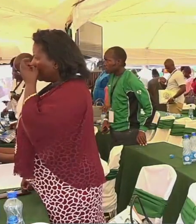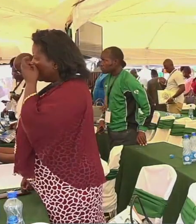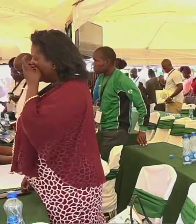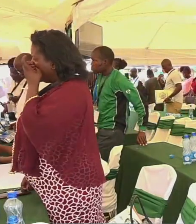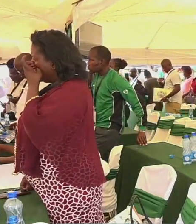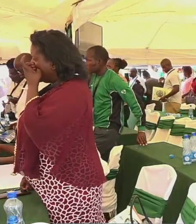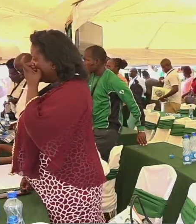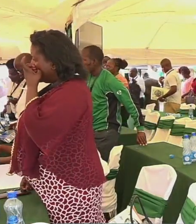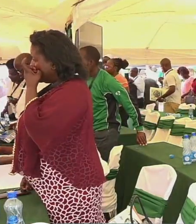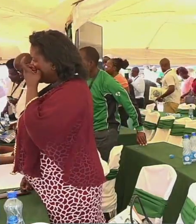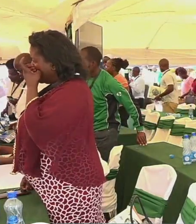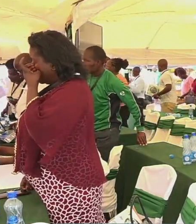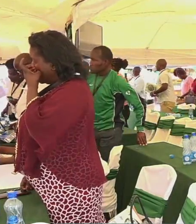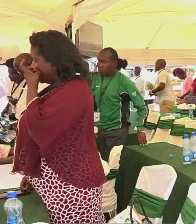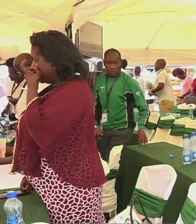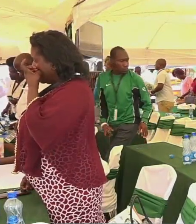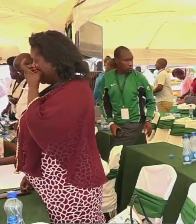team.